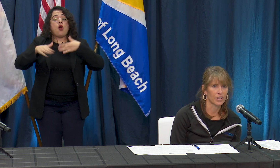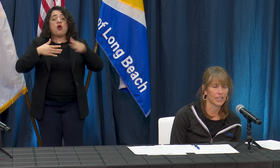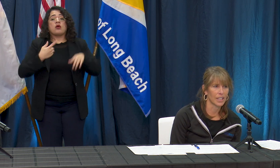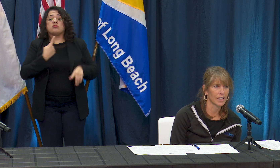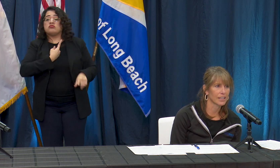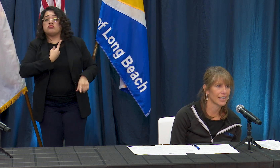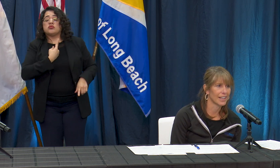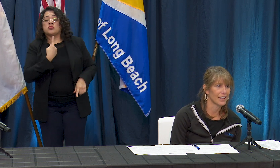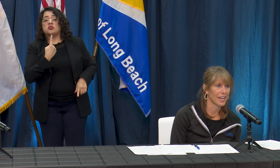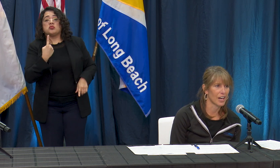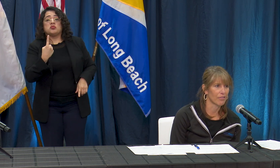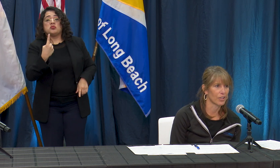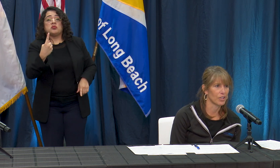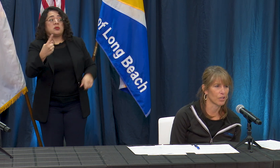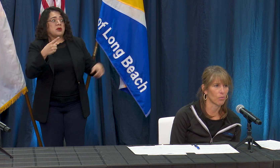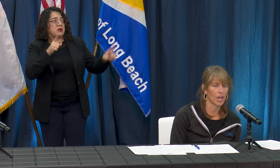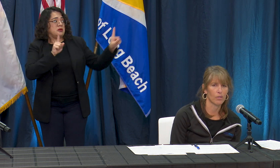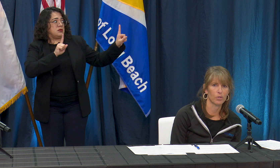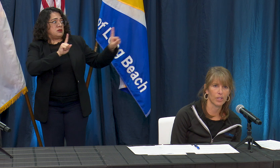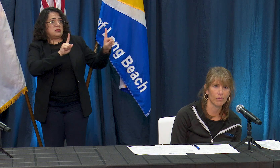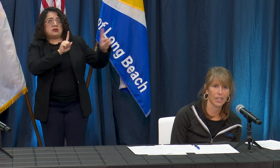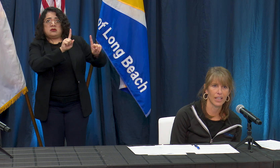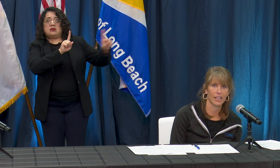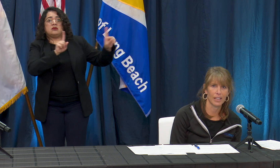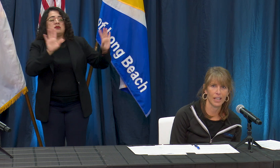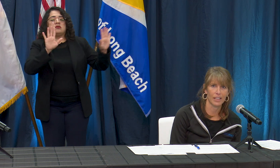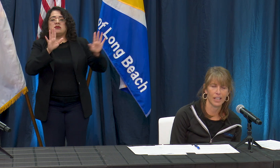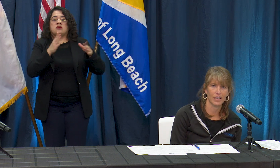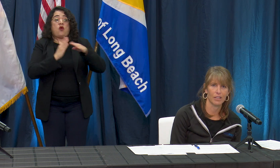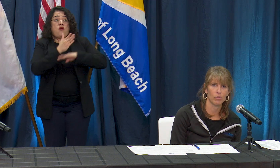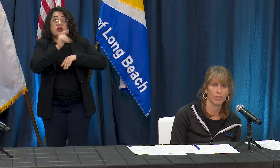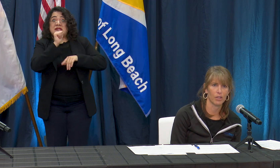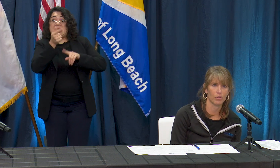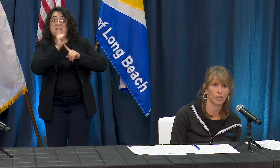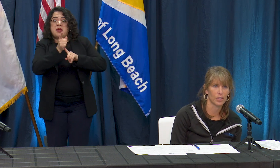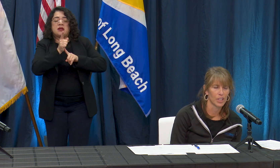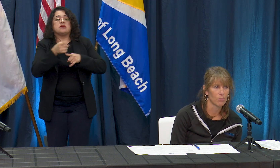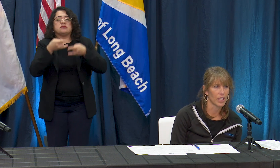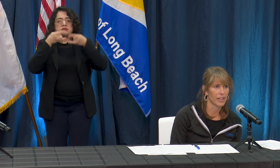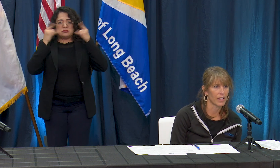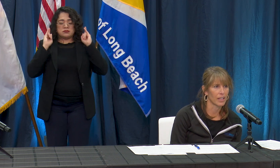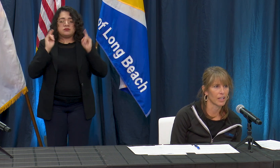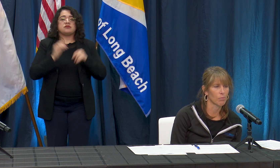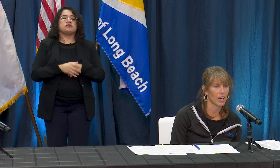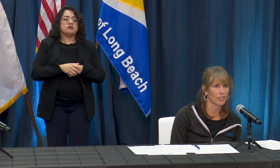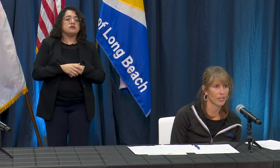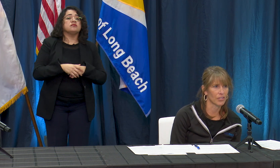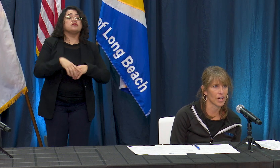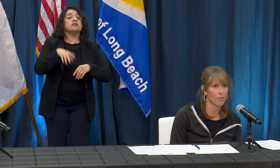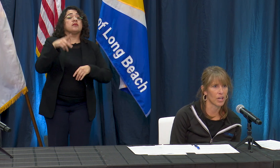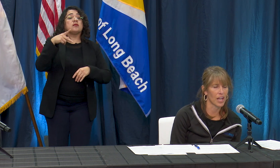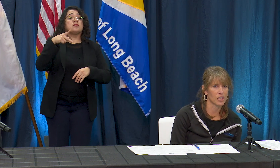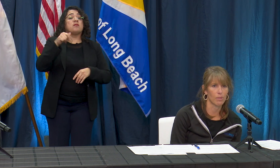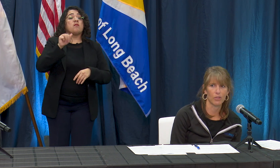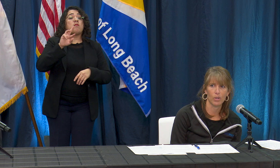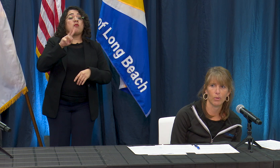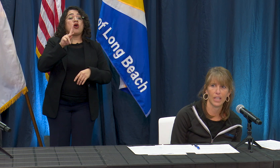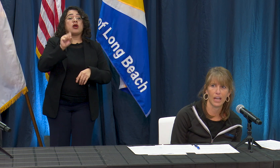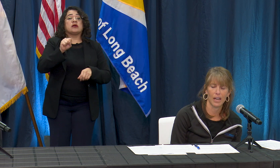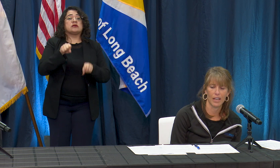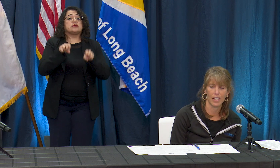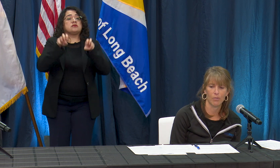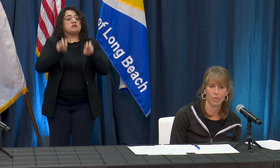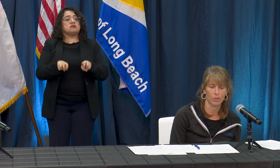not for sitting. They are for, you can walk through them and moving through. But the parks at this time are not a space